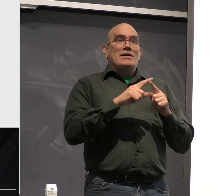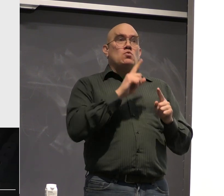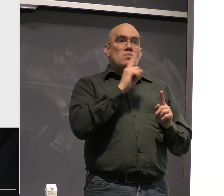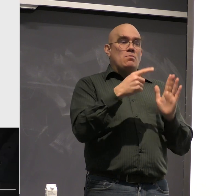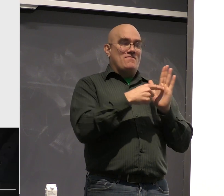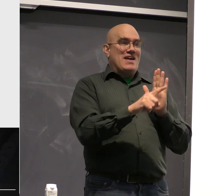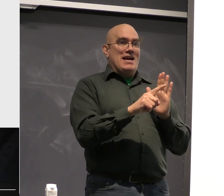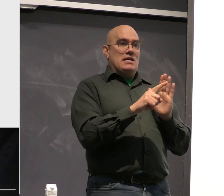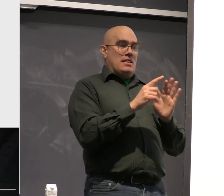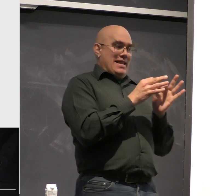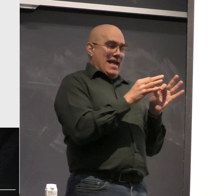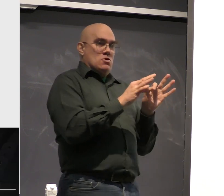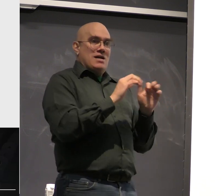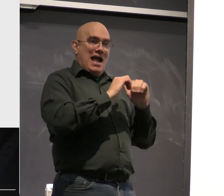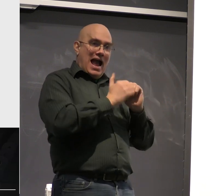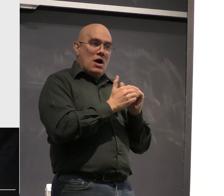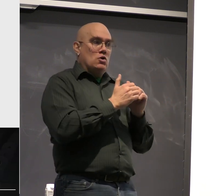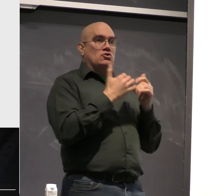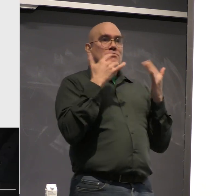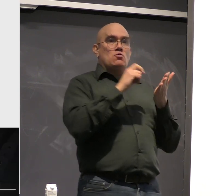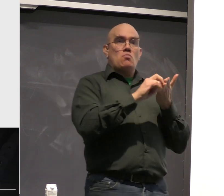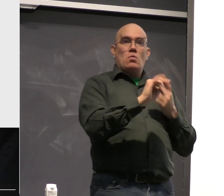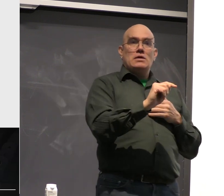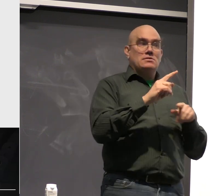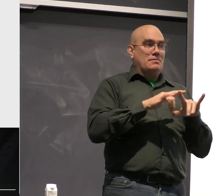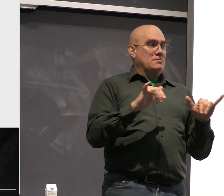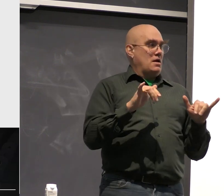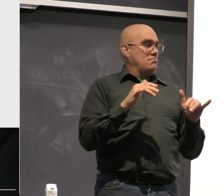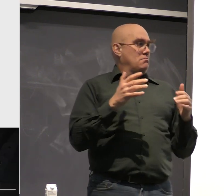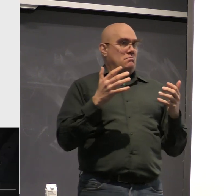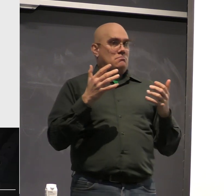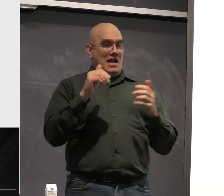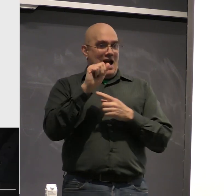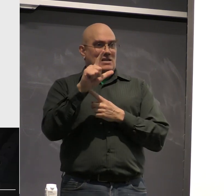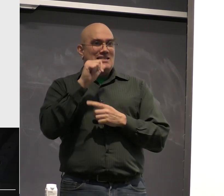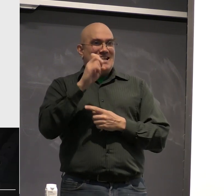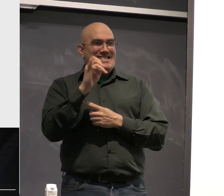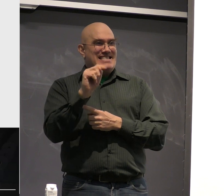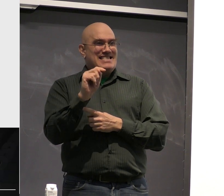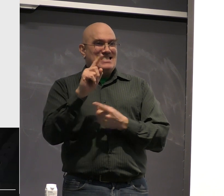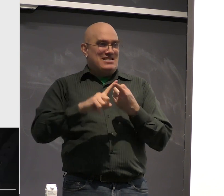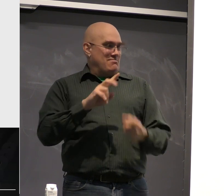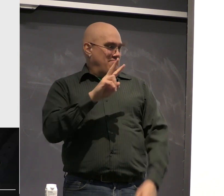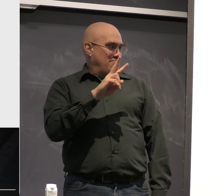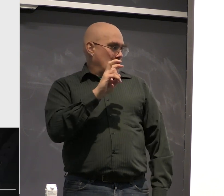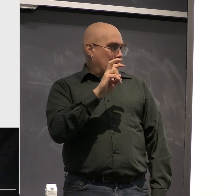And I am trying to be really reflective of the language and how Shakespeare wrote it. At the same time, ASL didn't exist